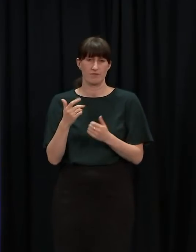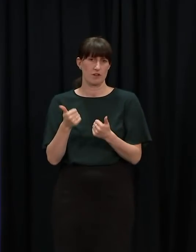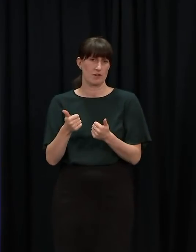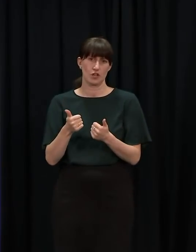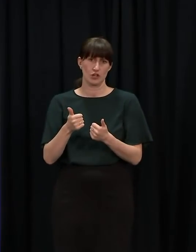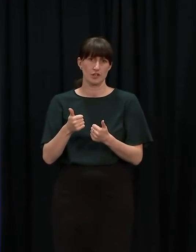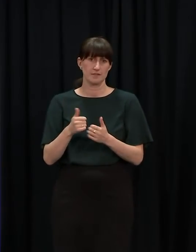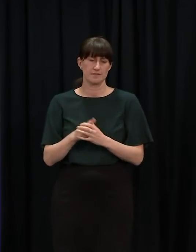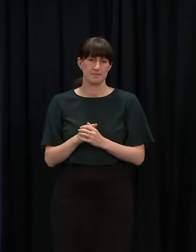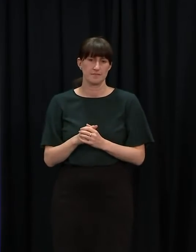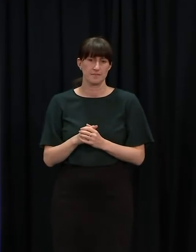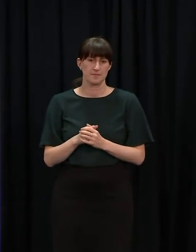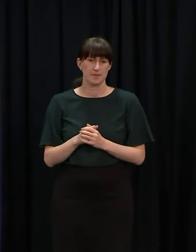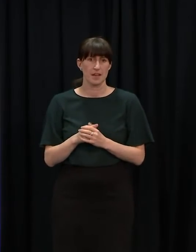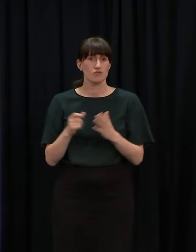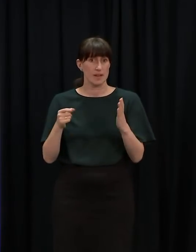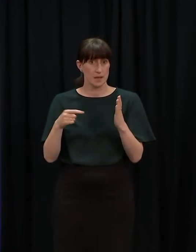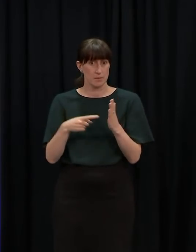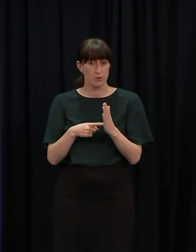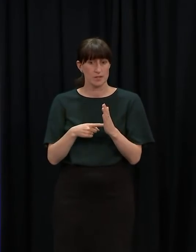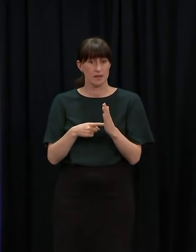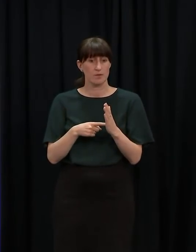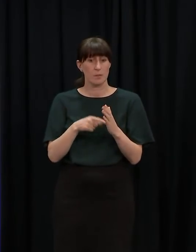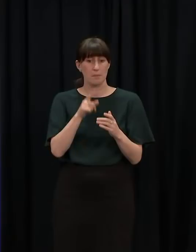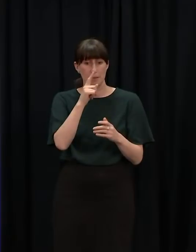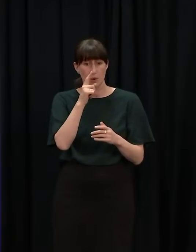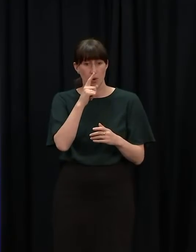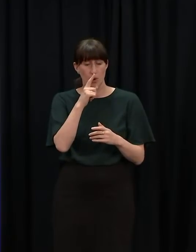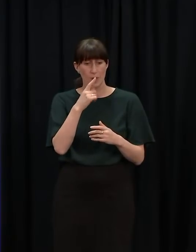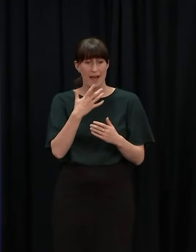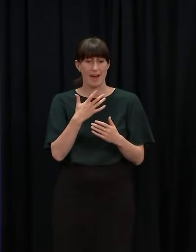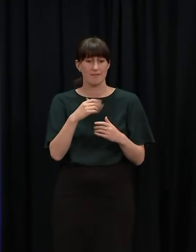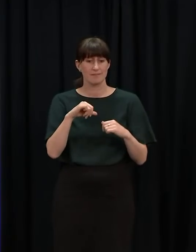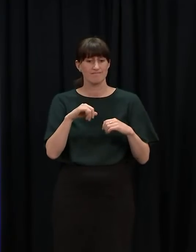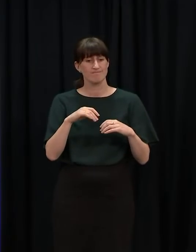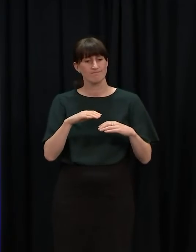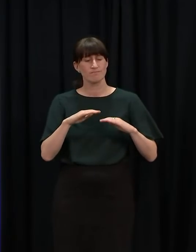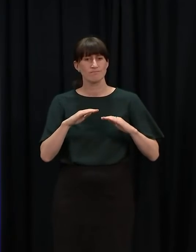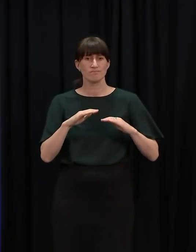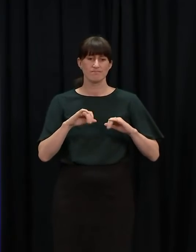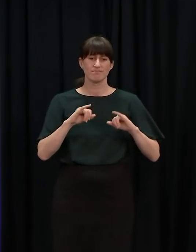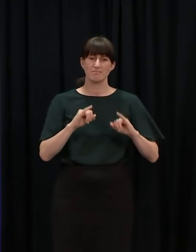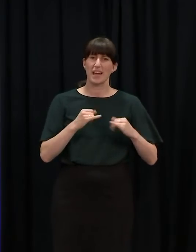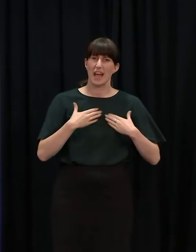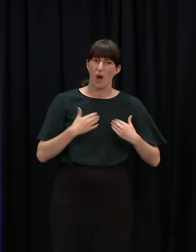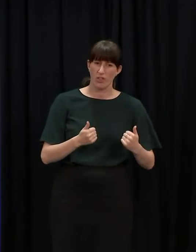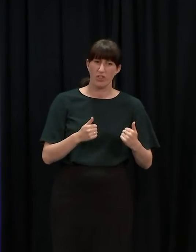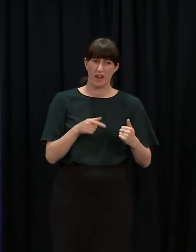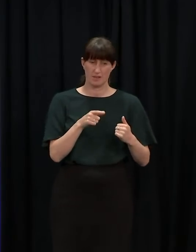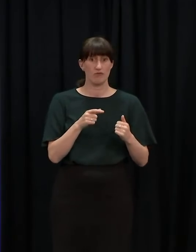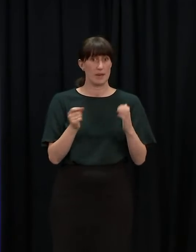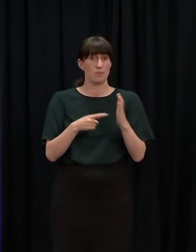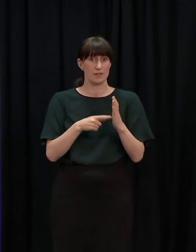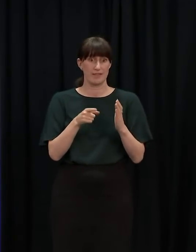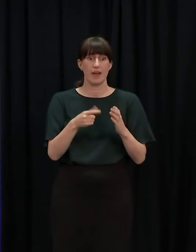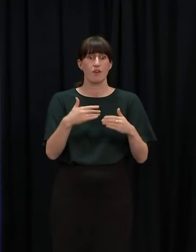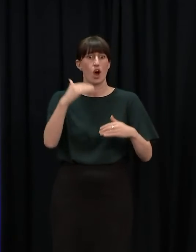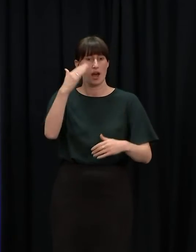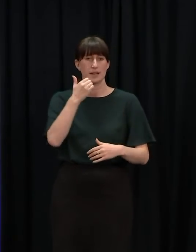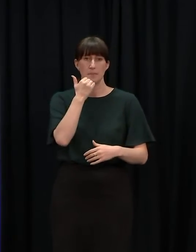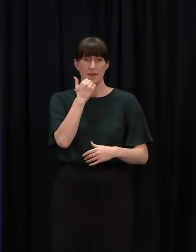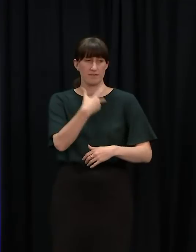more important for those groups that do have poorer health status overall to have high vaccination coverage. Okay, we'll come back to you two over